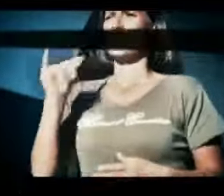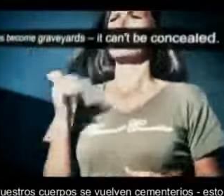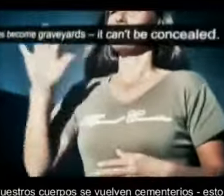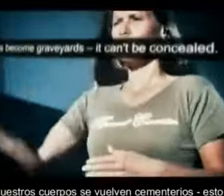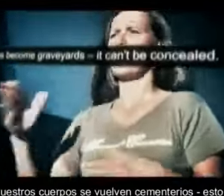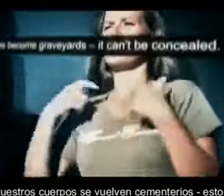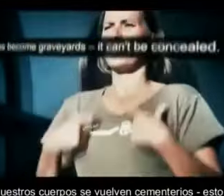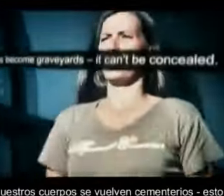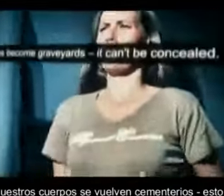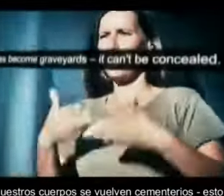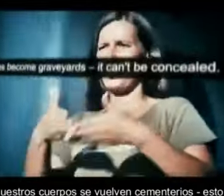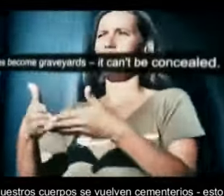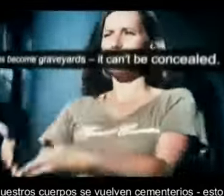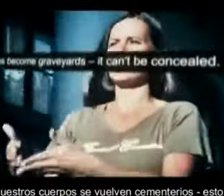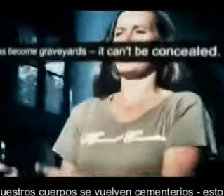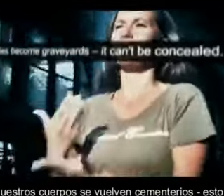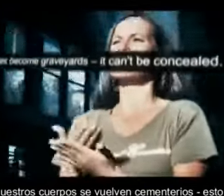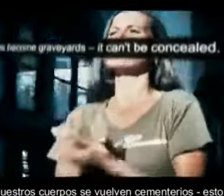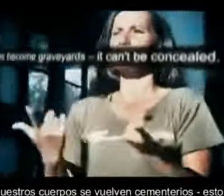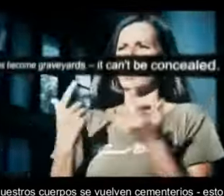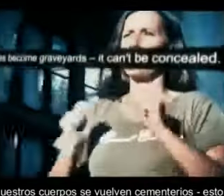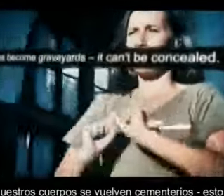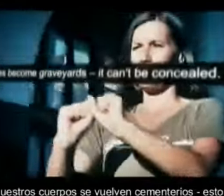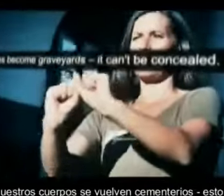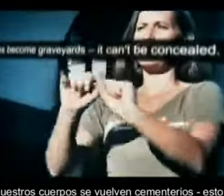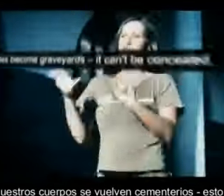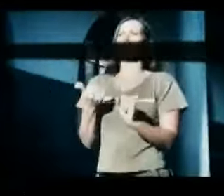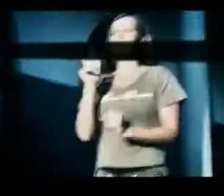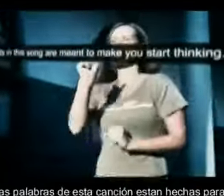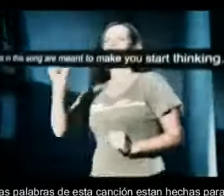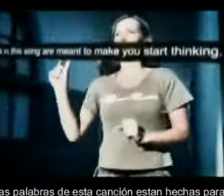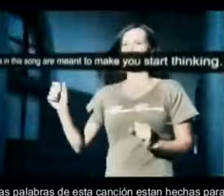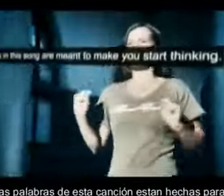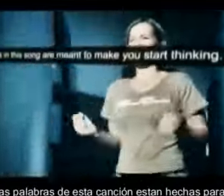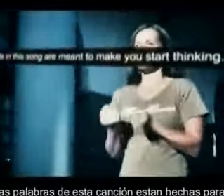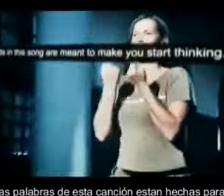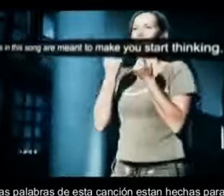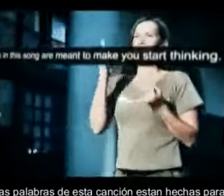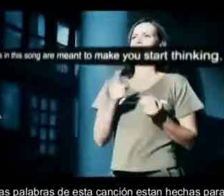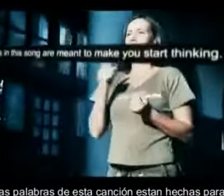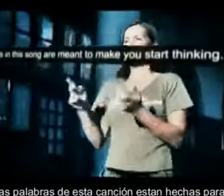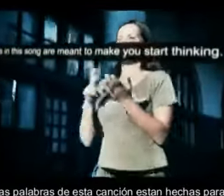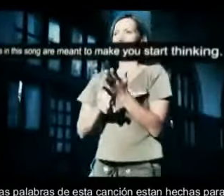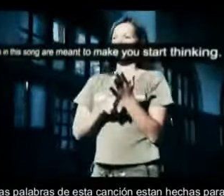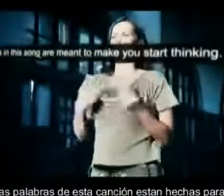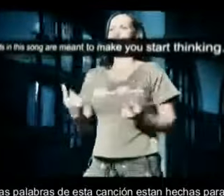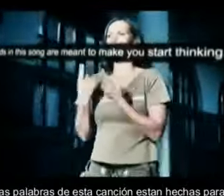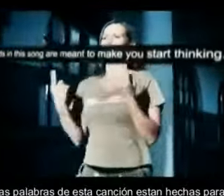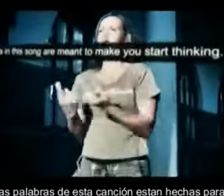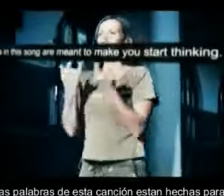our bodies become graveyards, it can't be concealed. The words in this song are meant to make you start thinking.